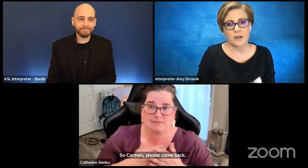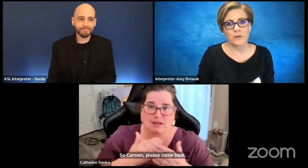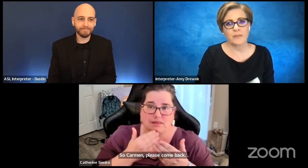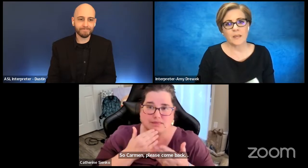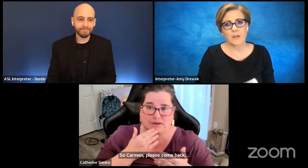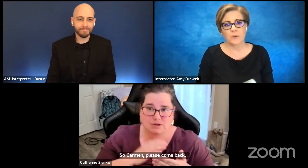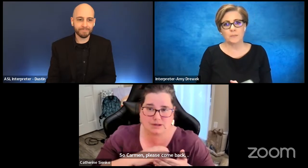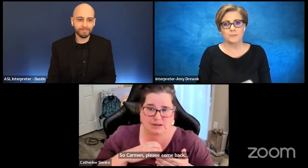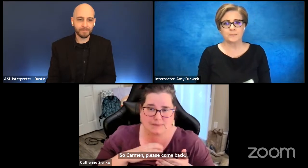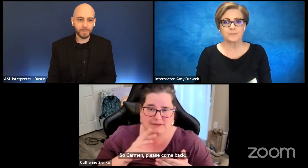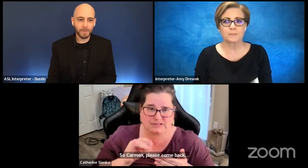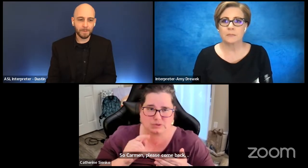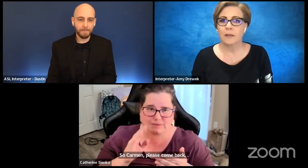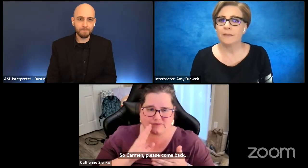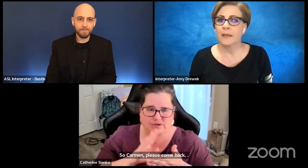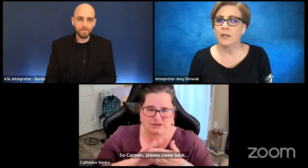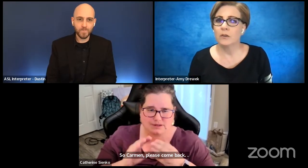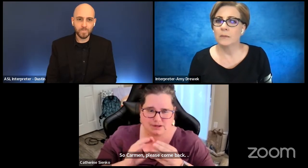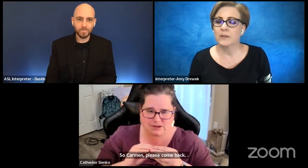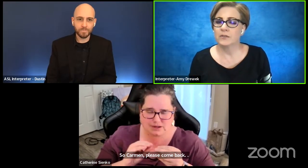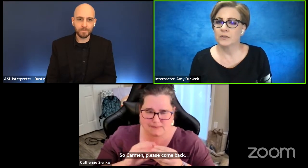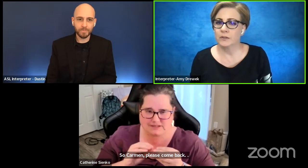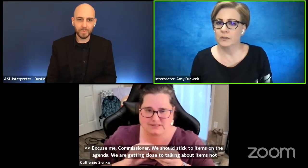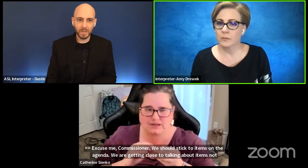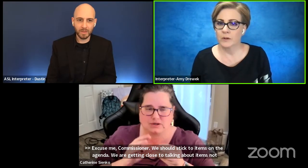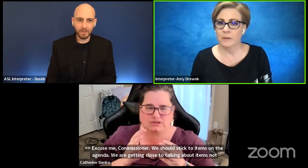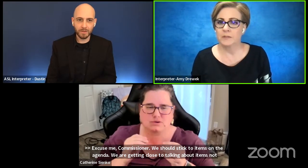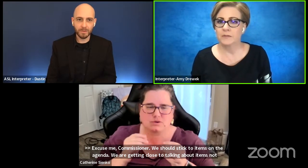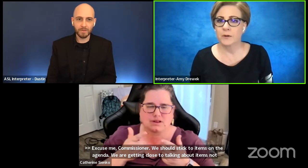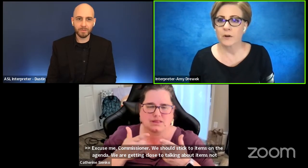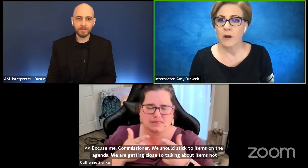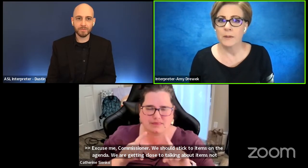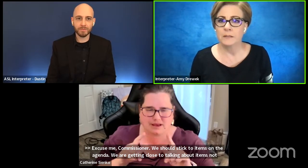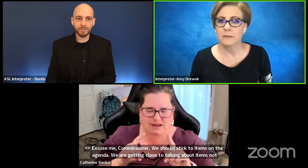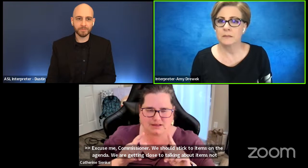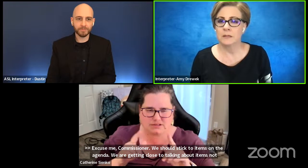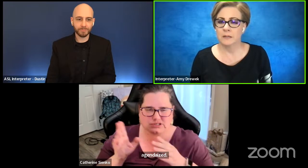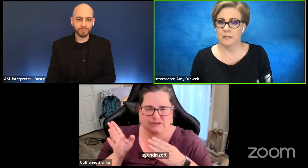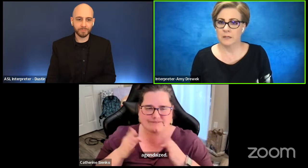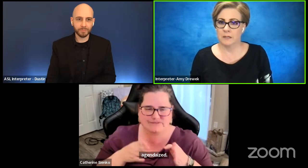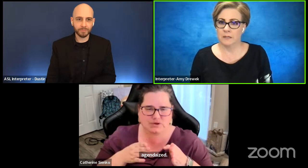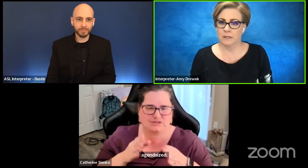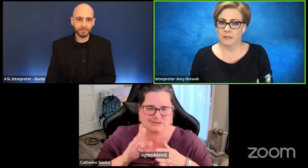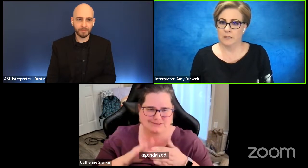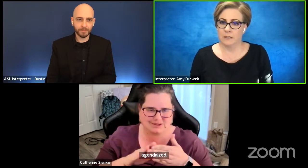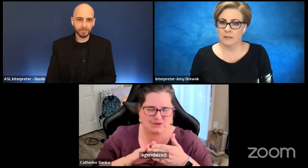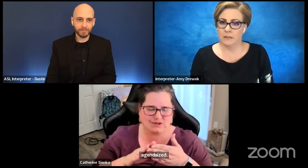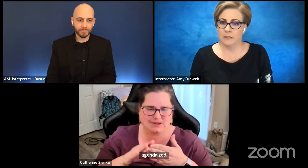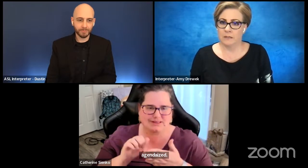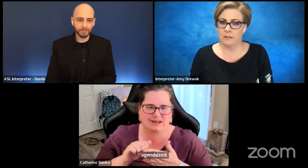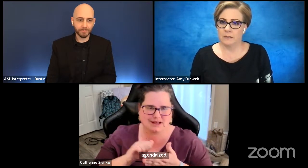This is Commissioner Cienko. Thank you. And thank you, Commissioner Williams, for your comments.